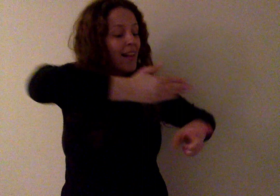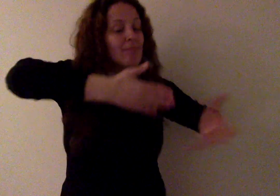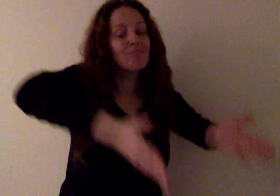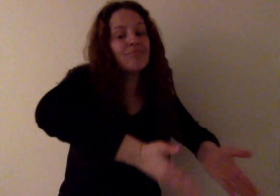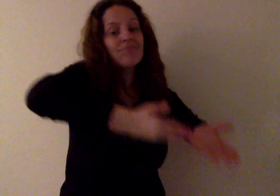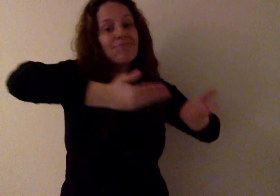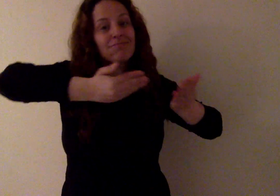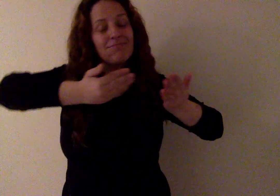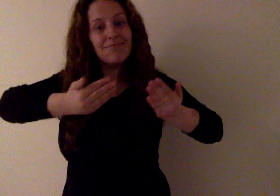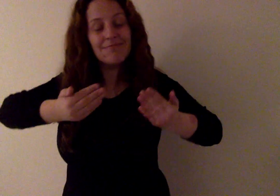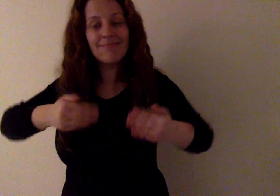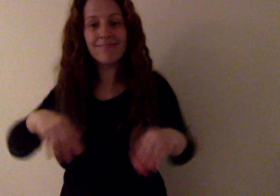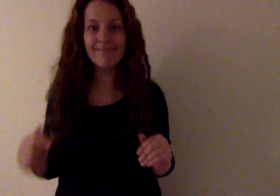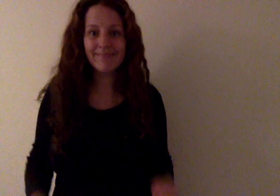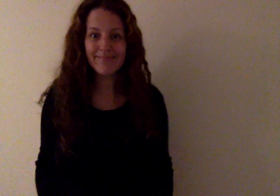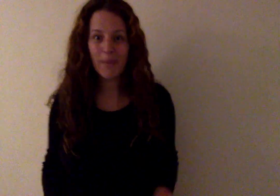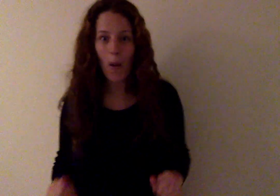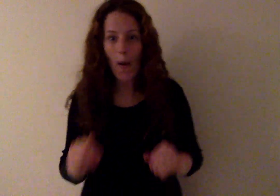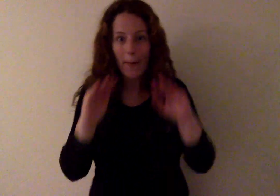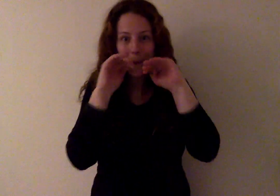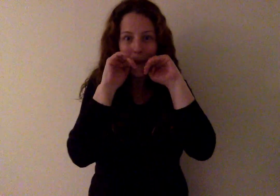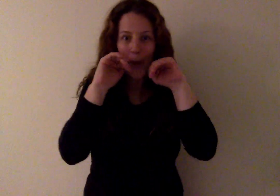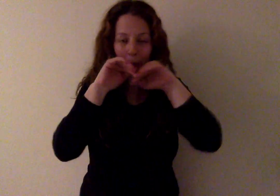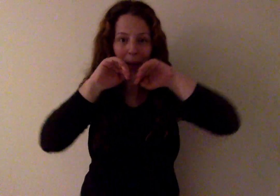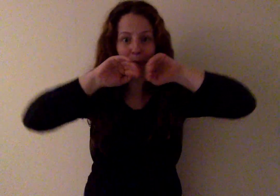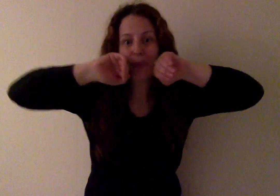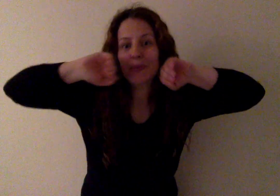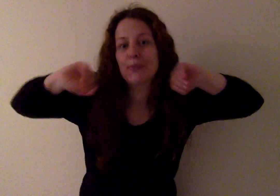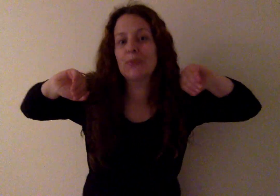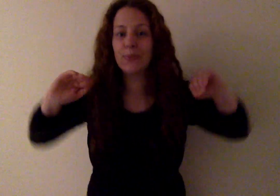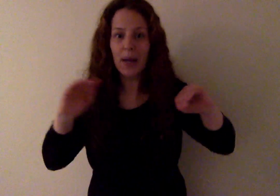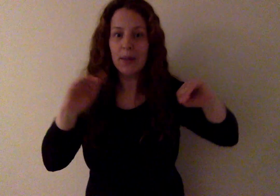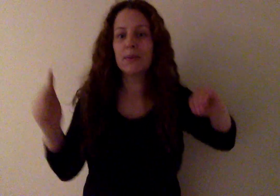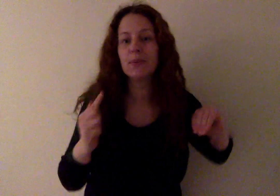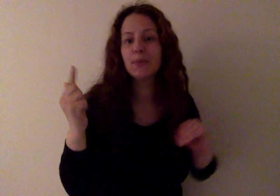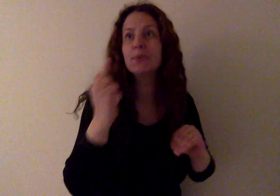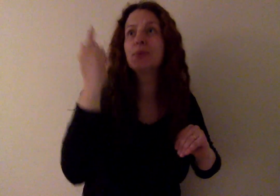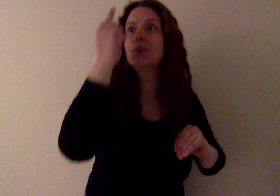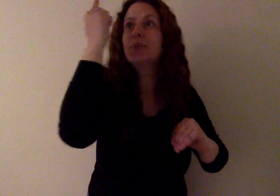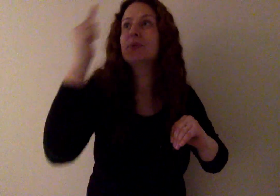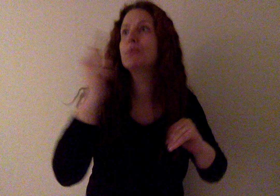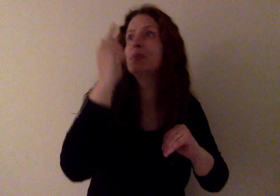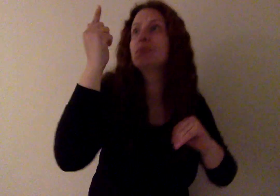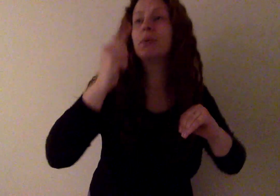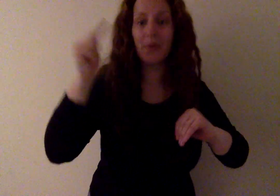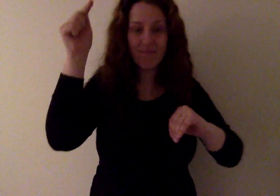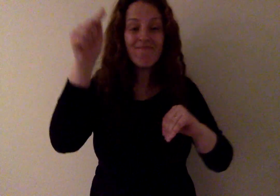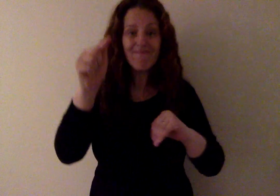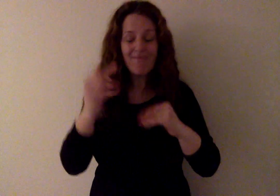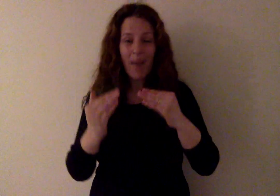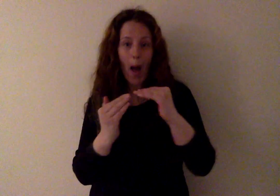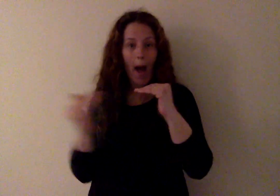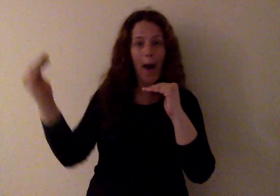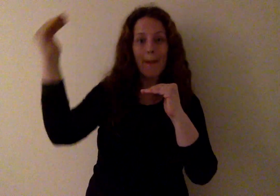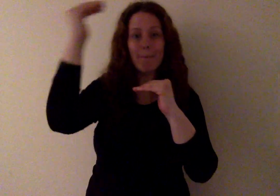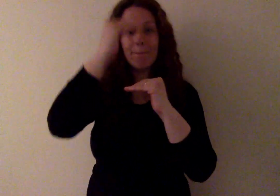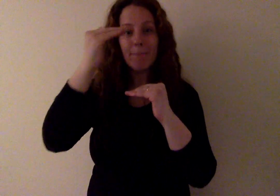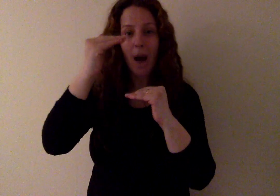tunnel which answered in his case to the gravelled carriage drive, owned by animals